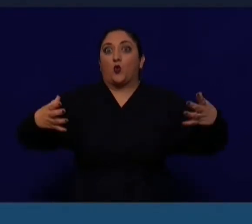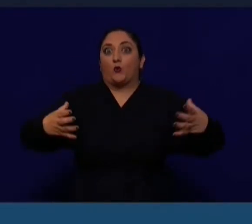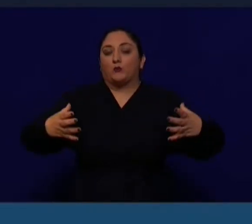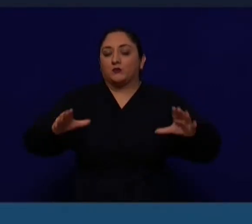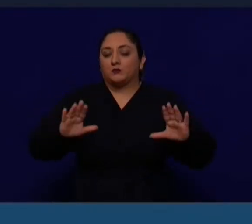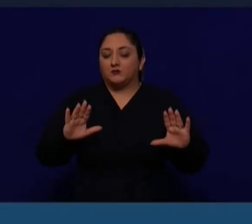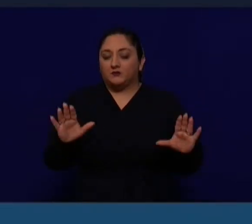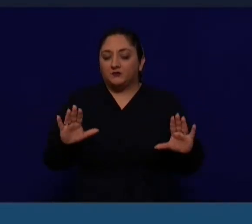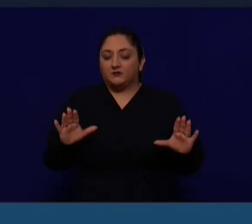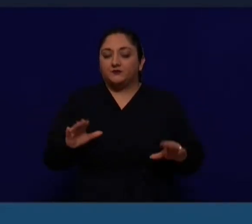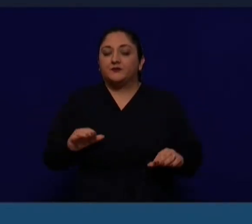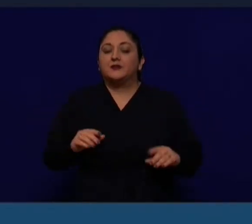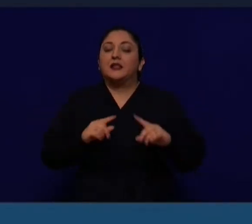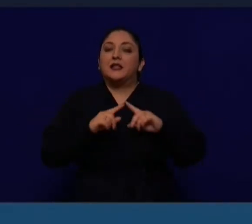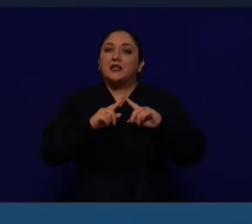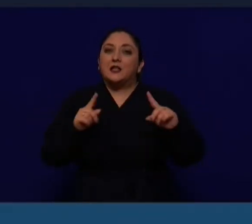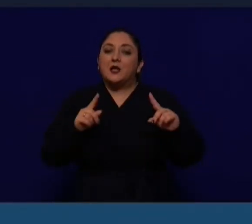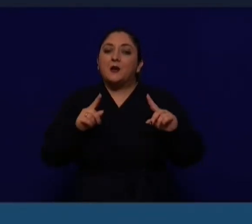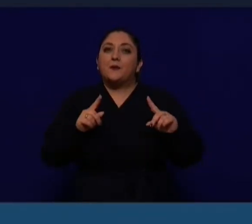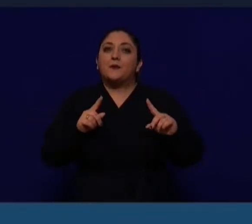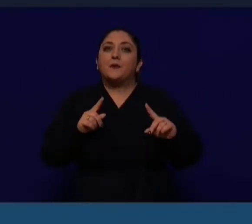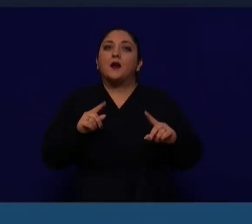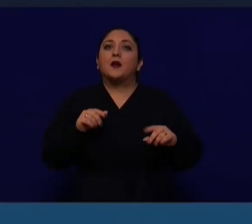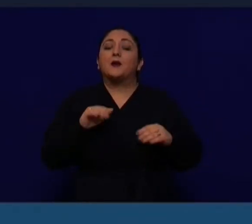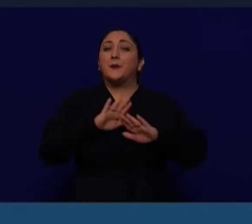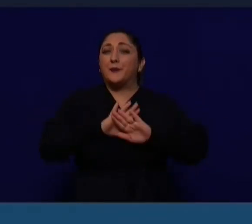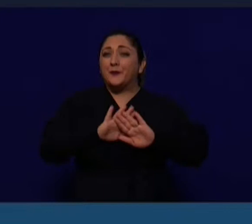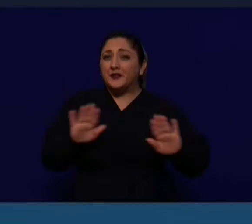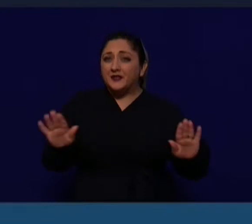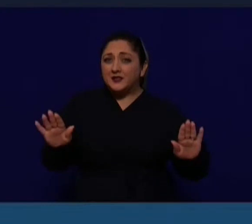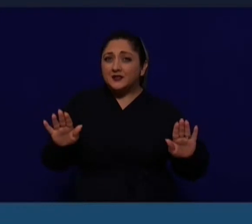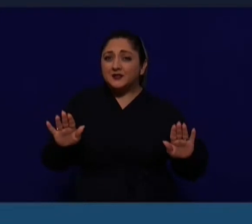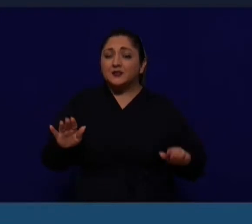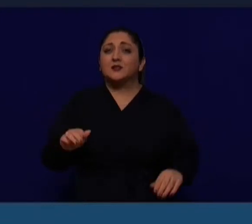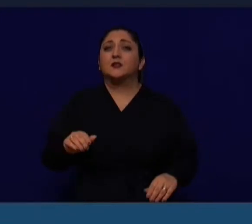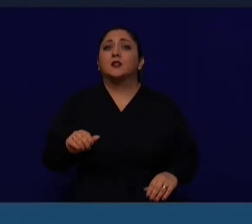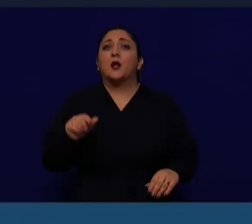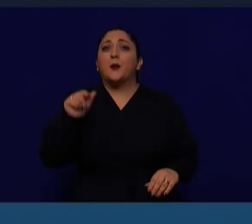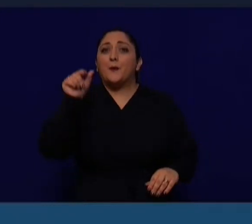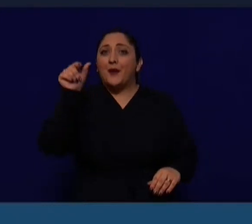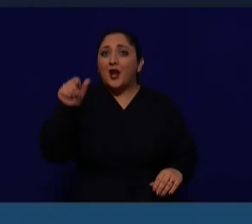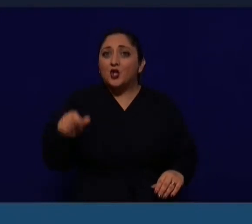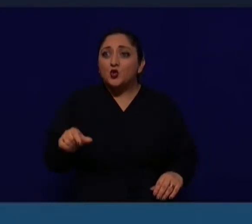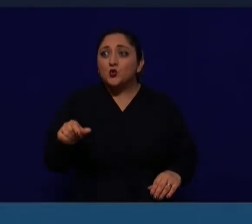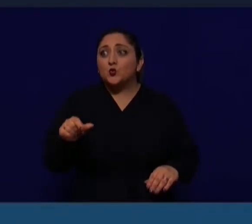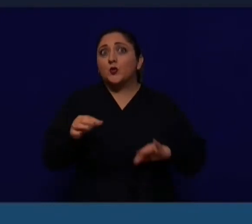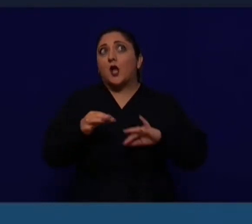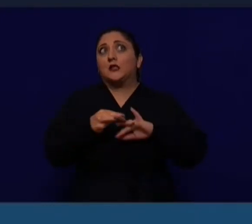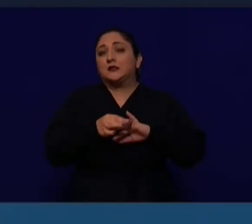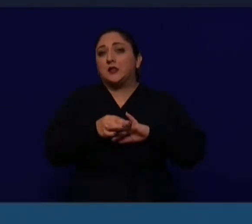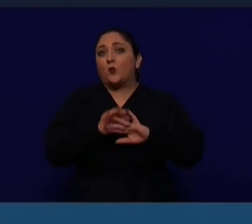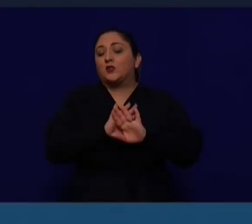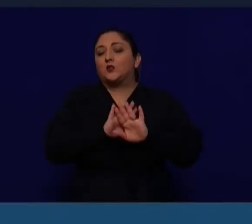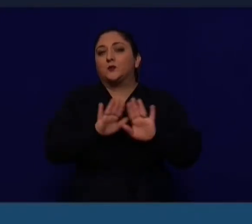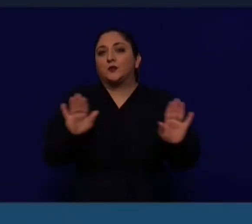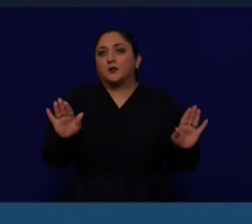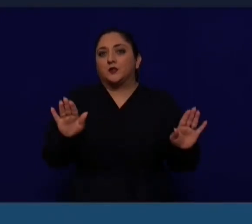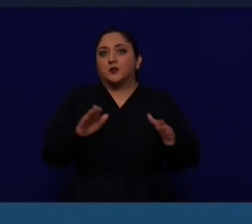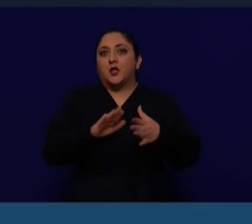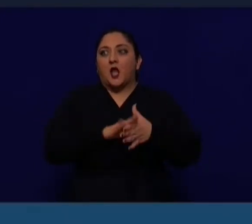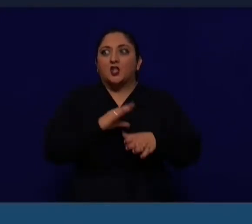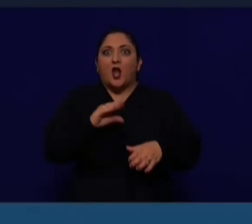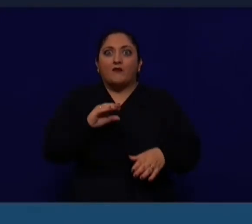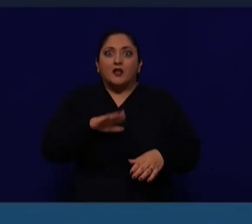jisiru, ħallejna biss ċirkostanzi fejn inti għandek persuna li huwa ħajżewweġ, nifmu li ħafna koppji li